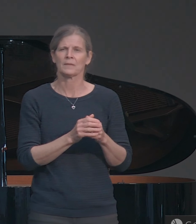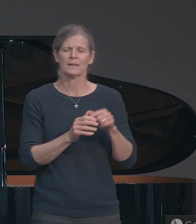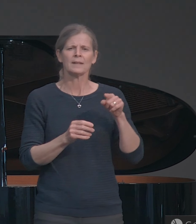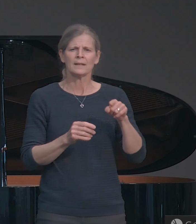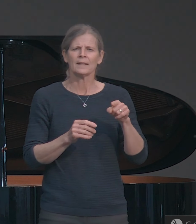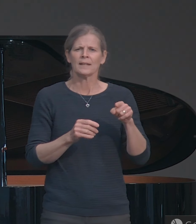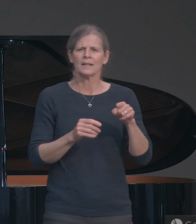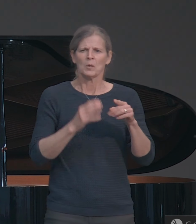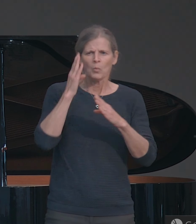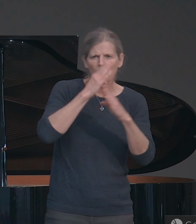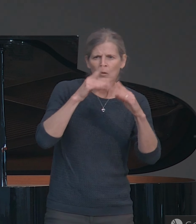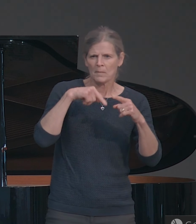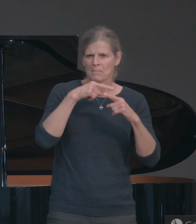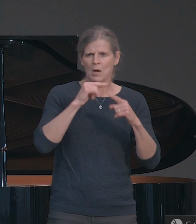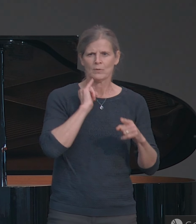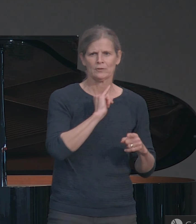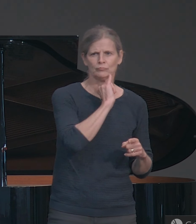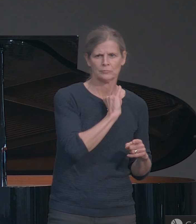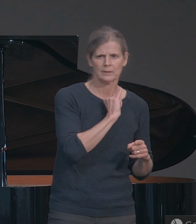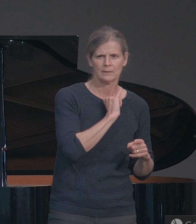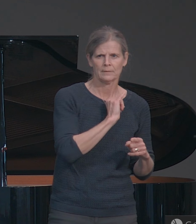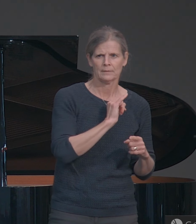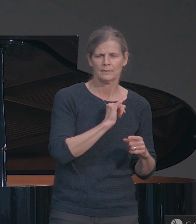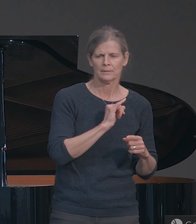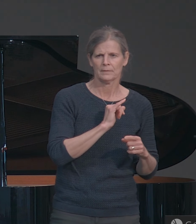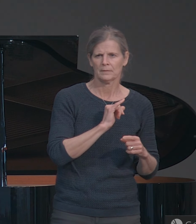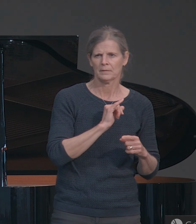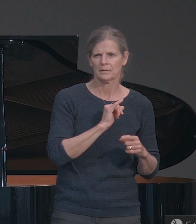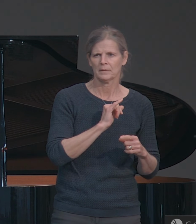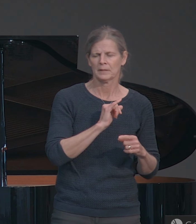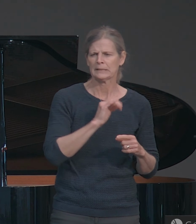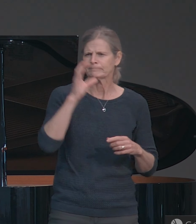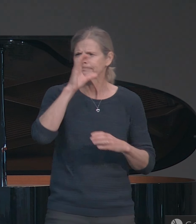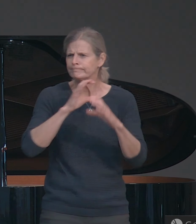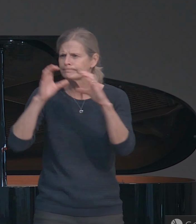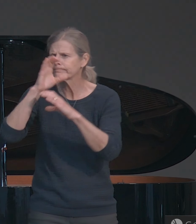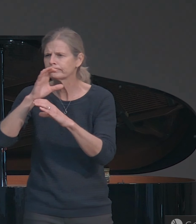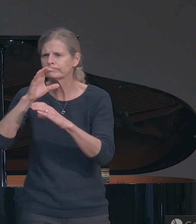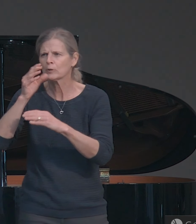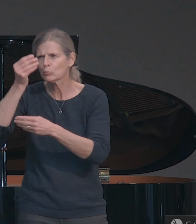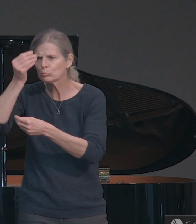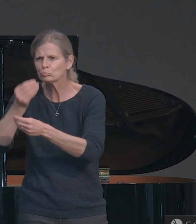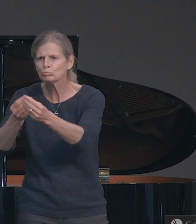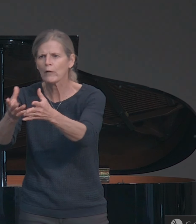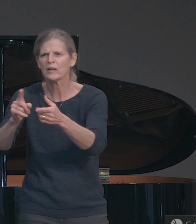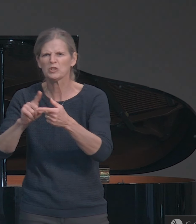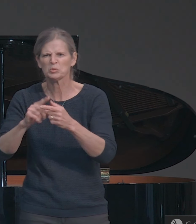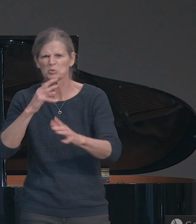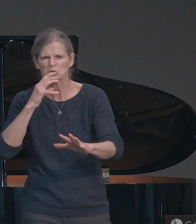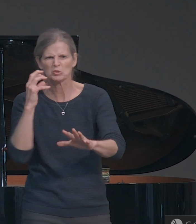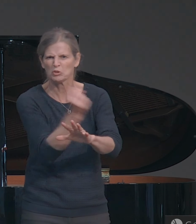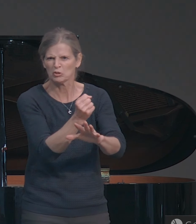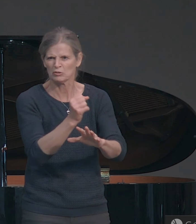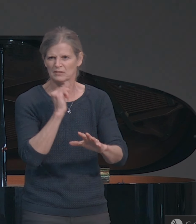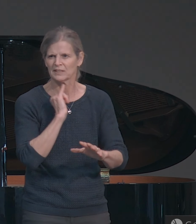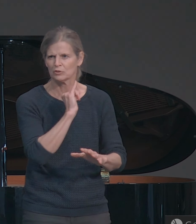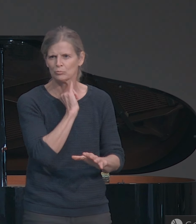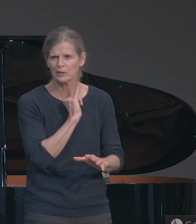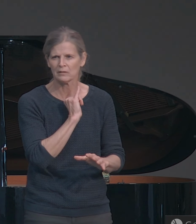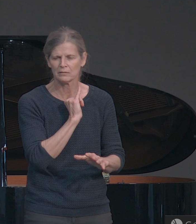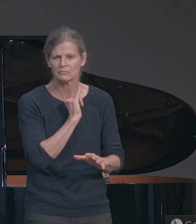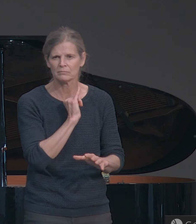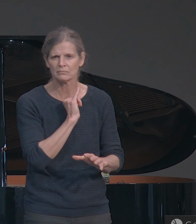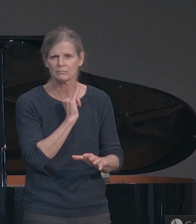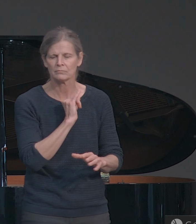he was worried about Israel, sought out a prophet to curse them.